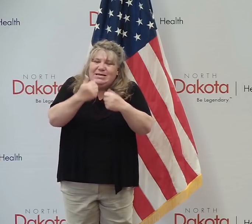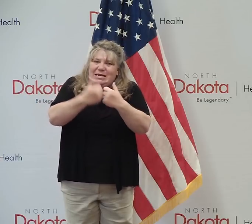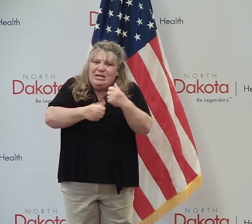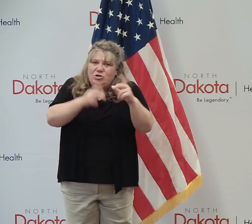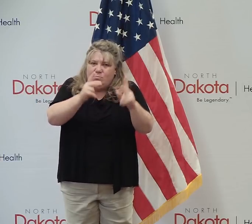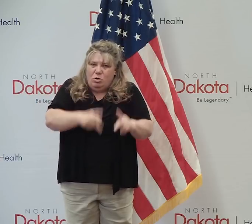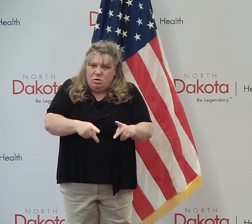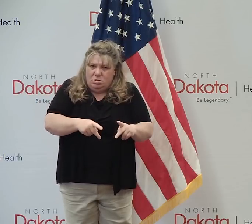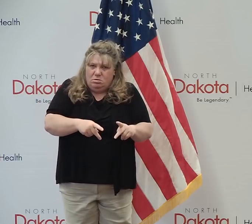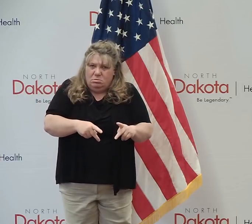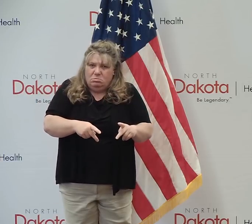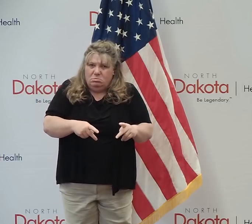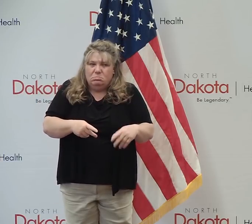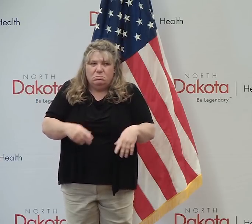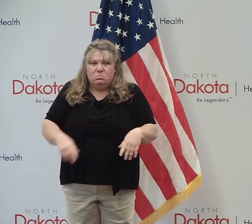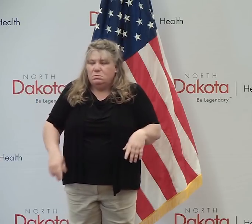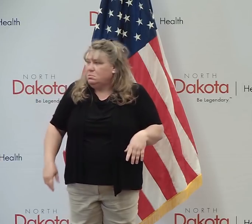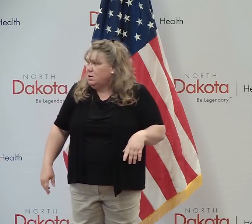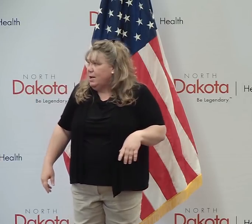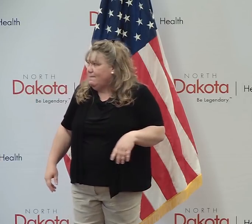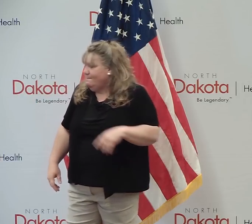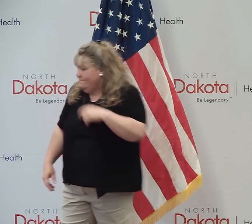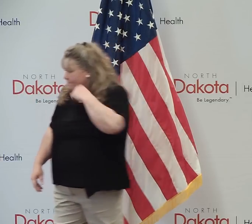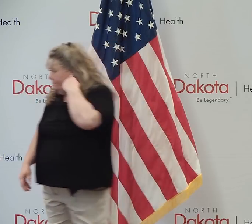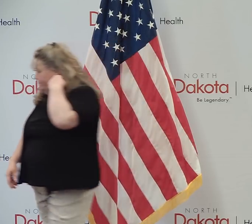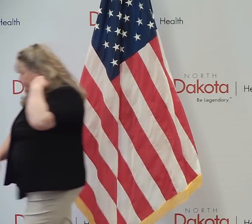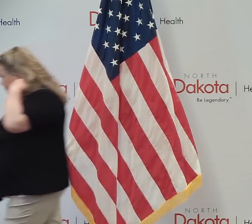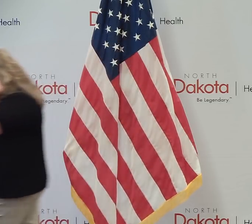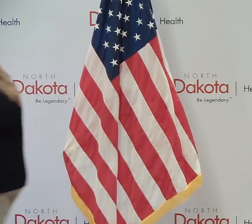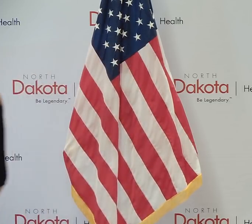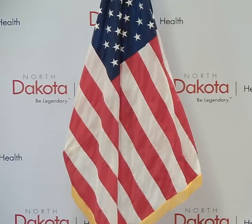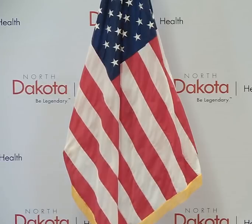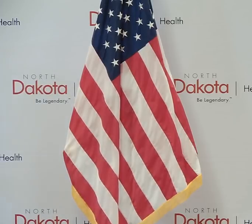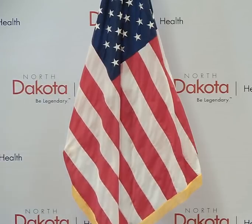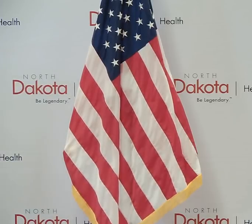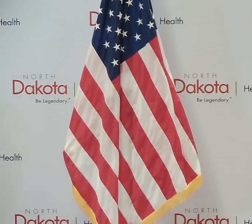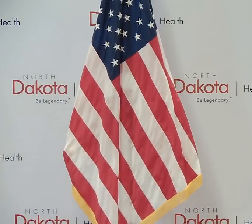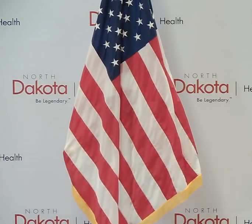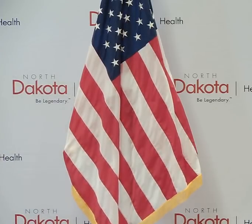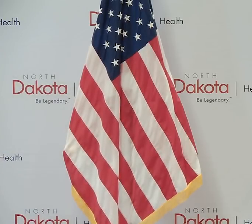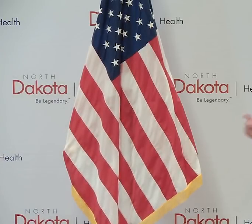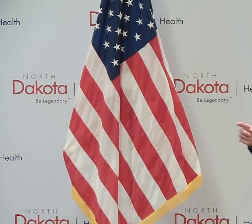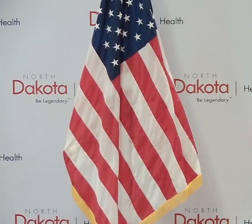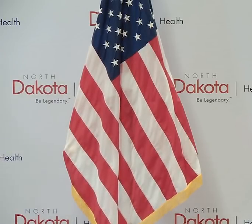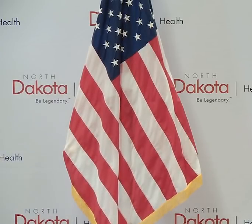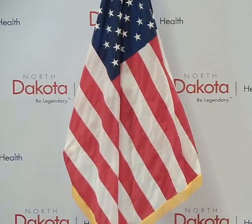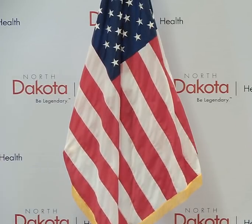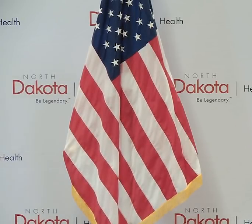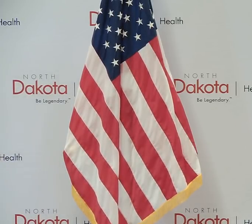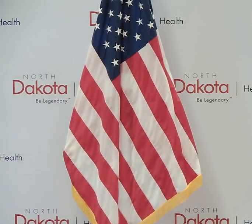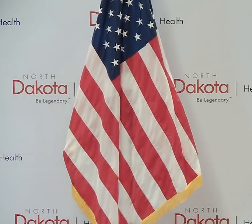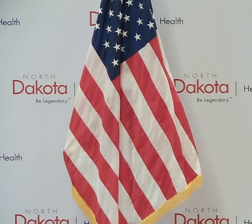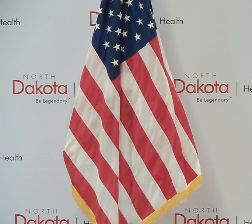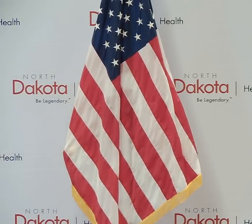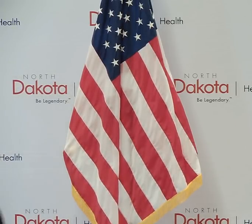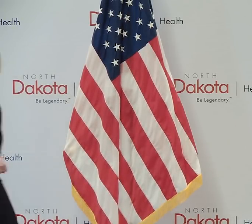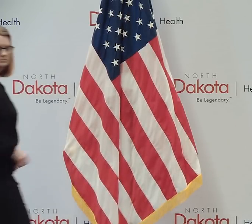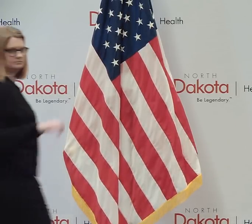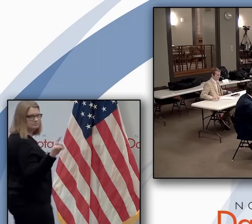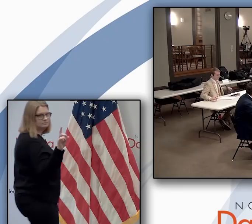circumstance. Okay, I'm going, where am I going? I'm going Dave, and then I'm going online, then I'm going Jacob,